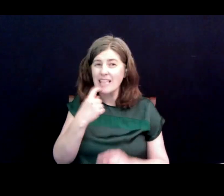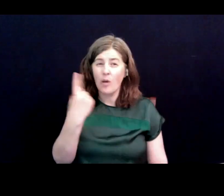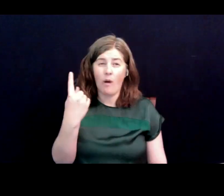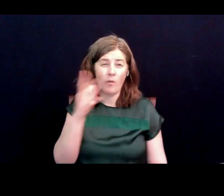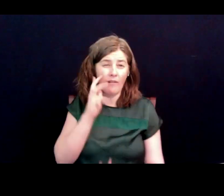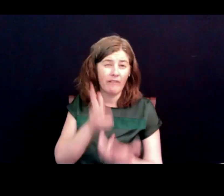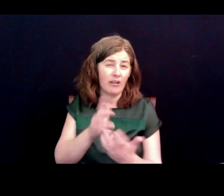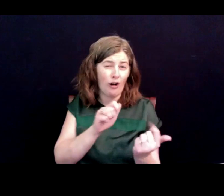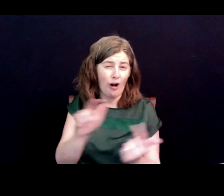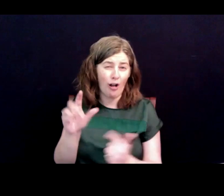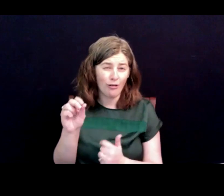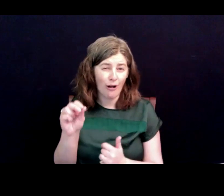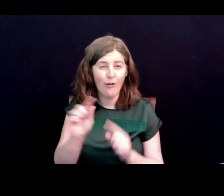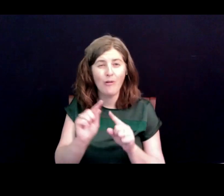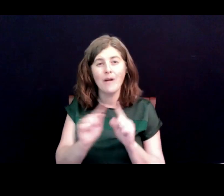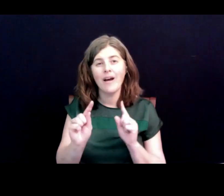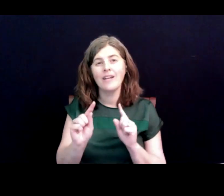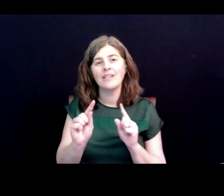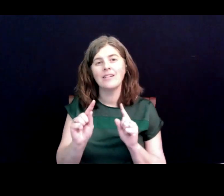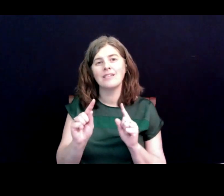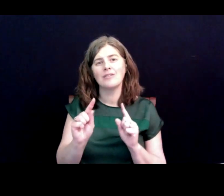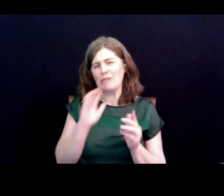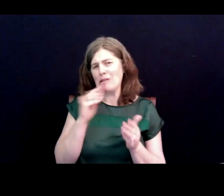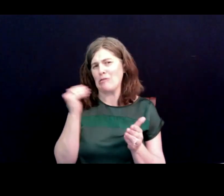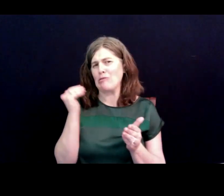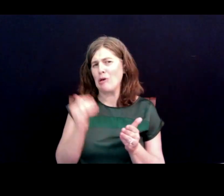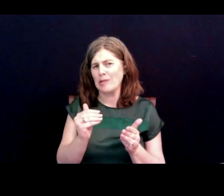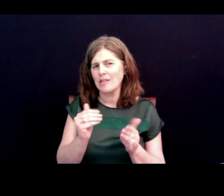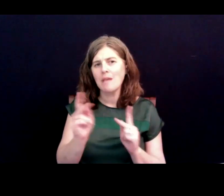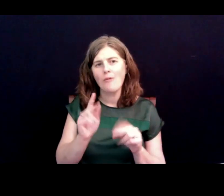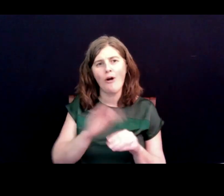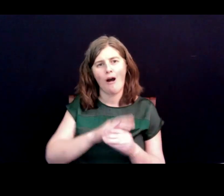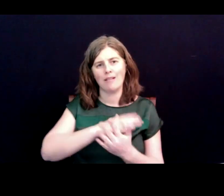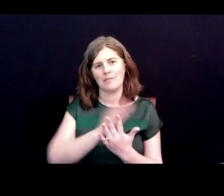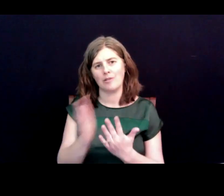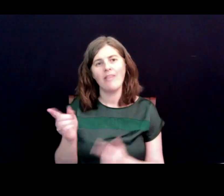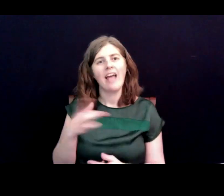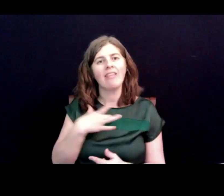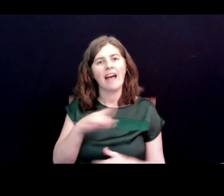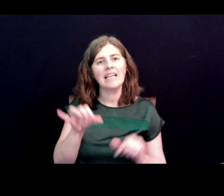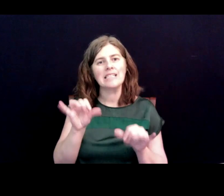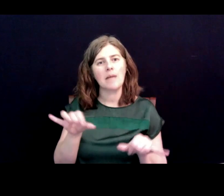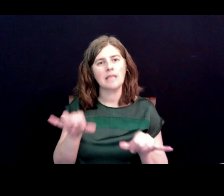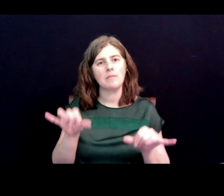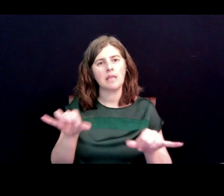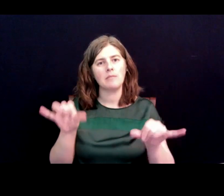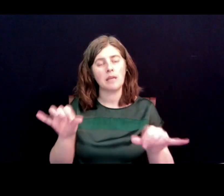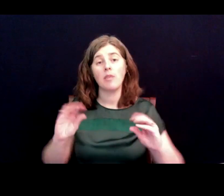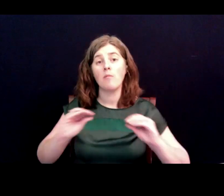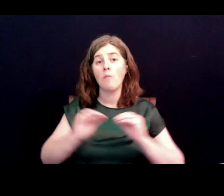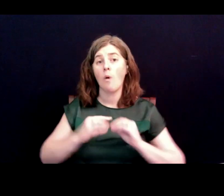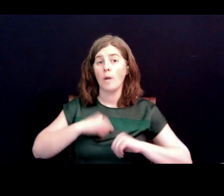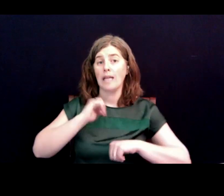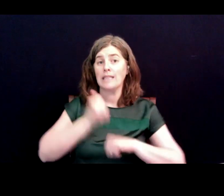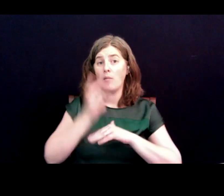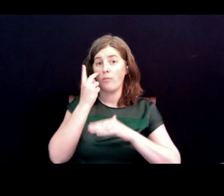fits all, but by near definition, people on the spectrum like sameness. So the more that we can set up those